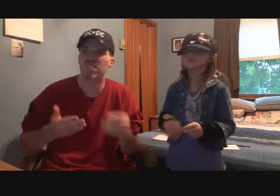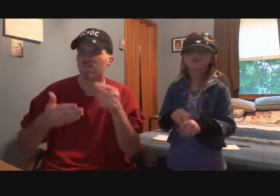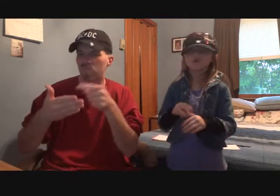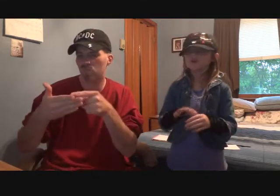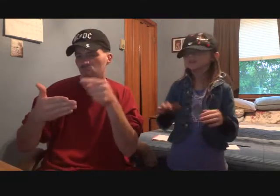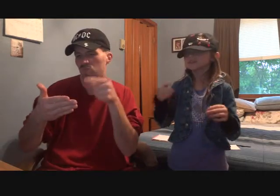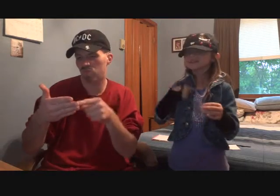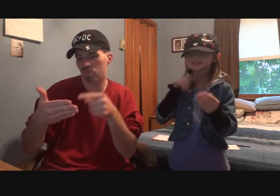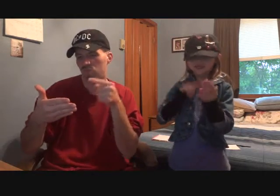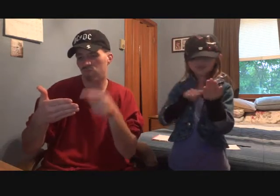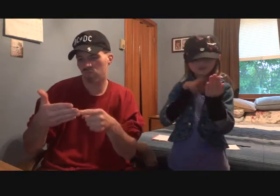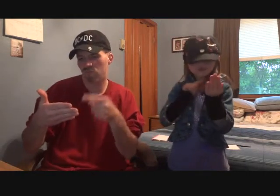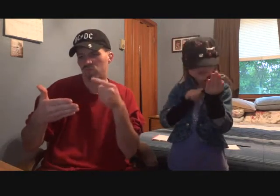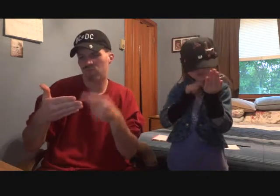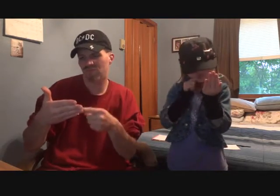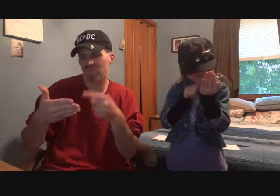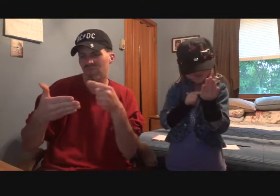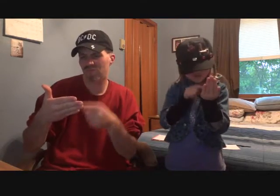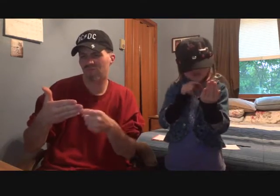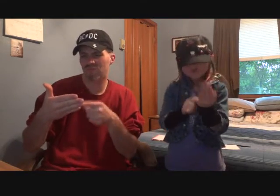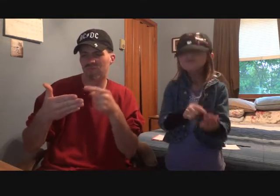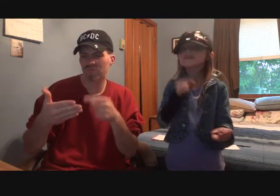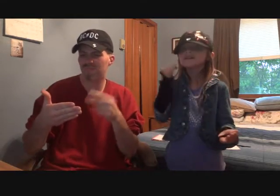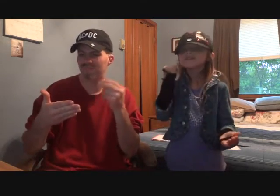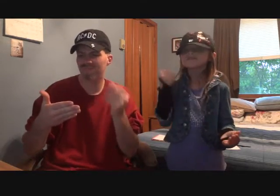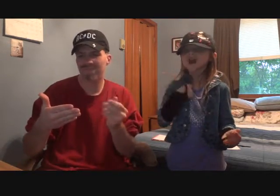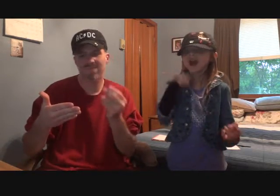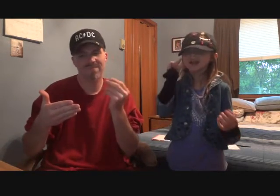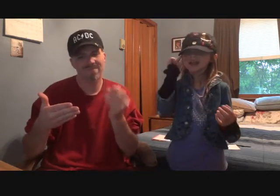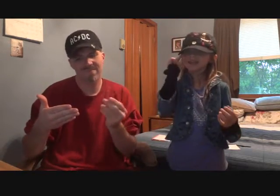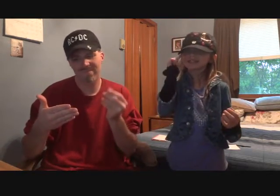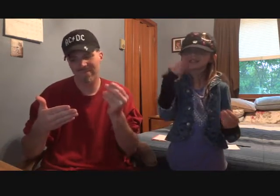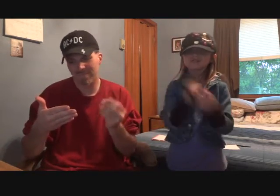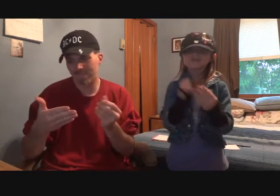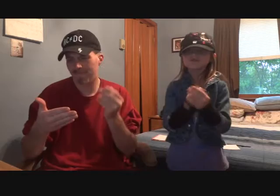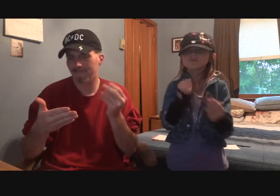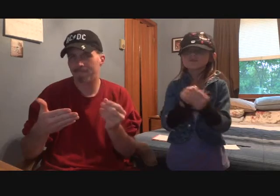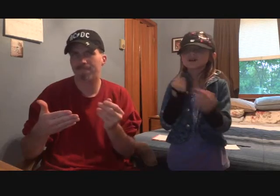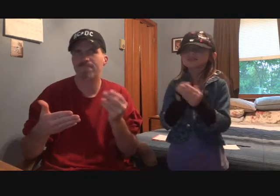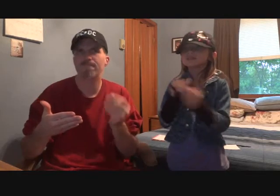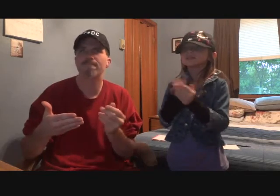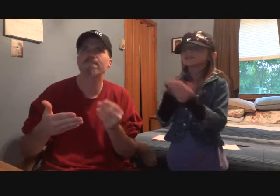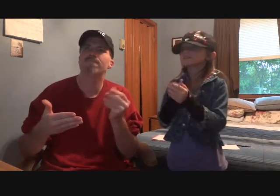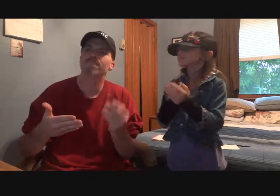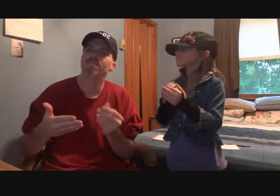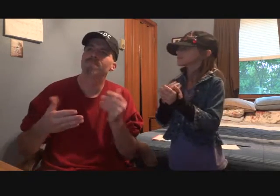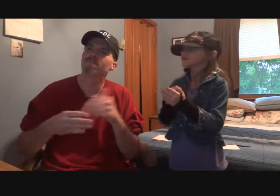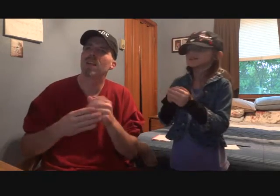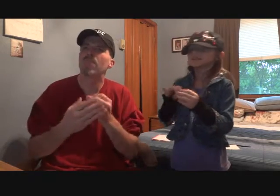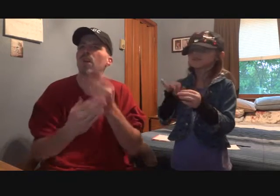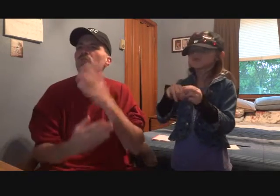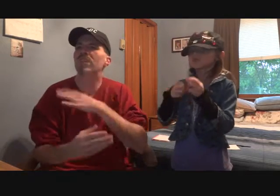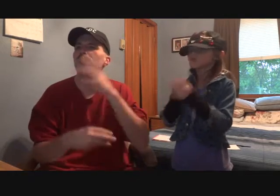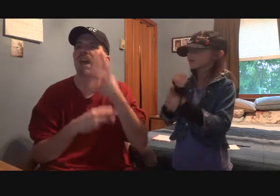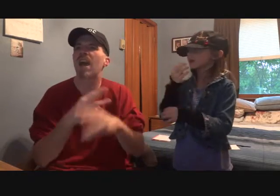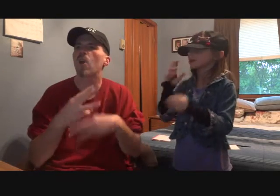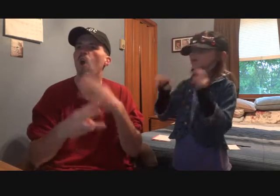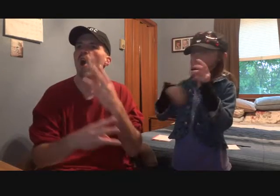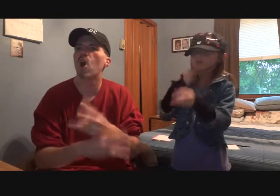One of things I could do Baby, I had a little money It's a rich man's world